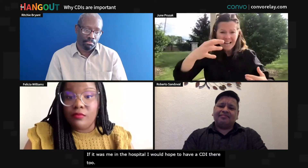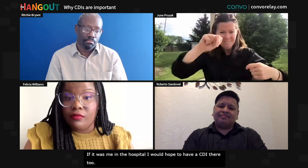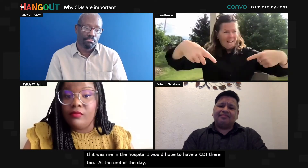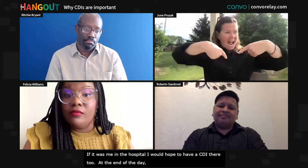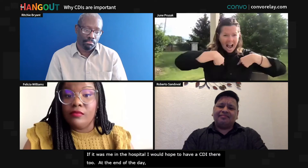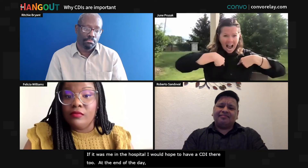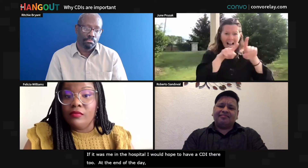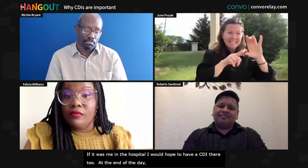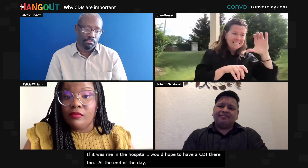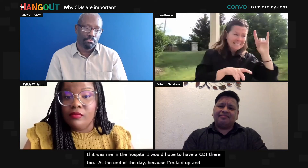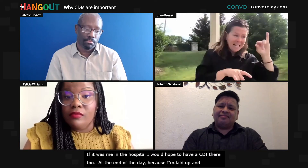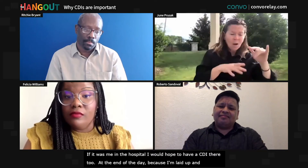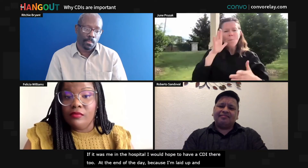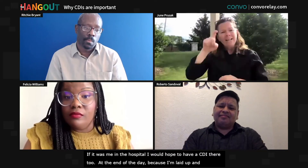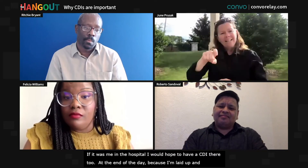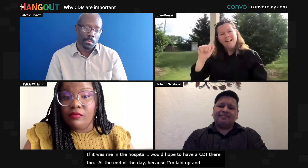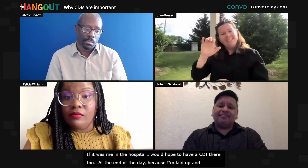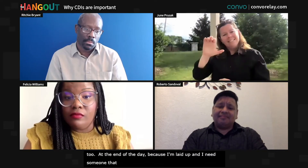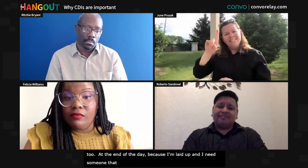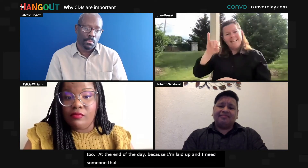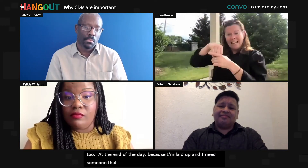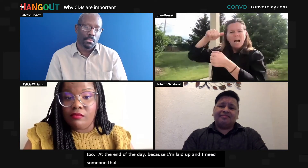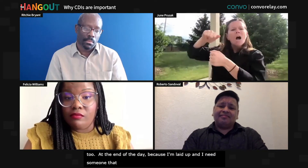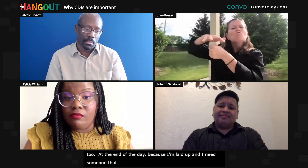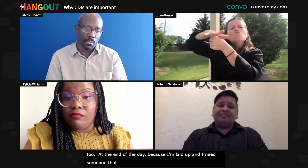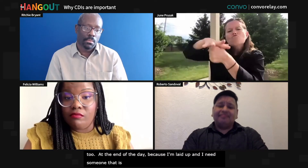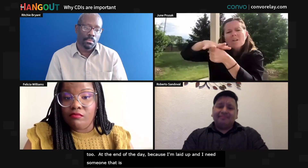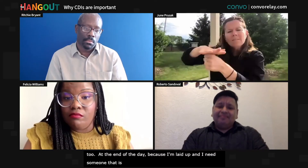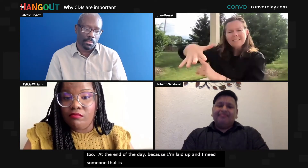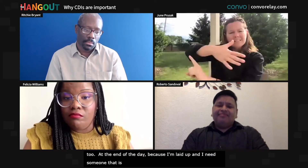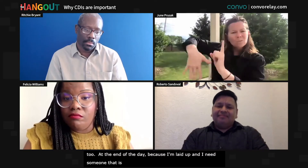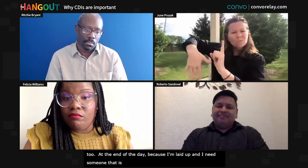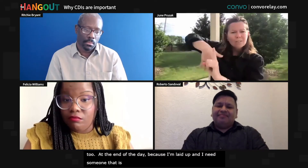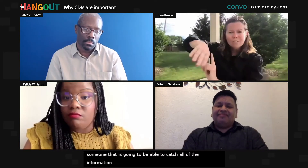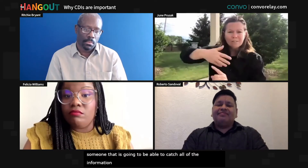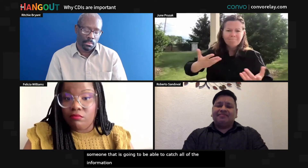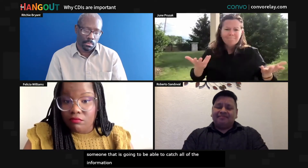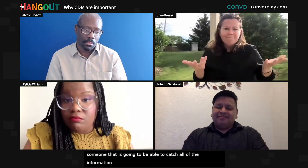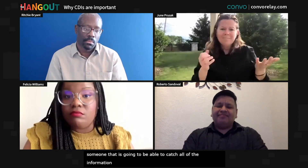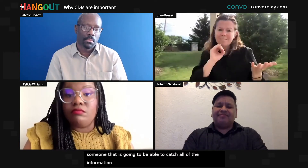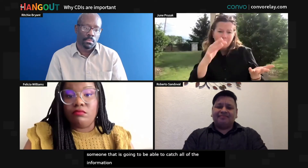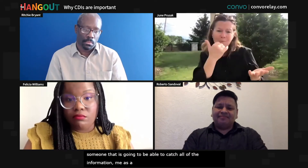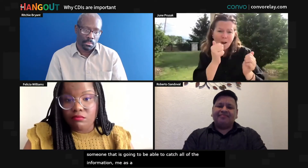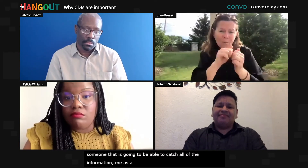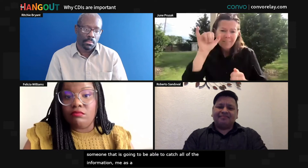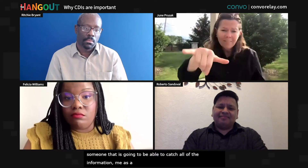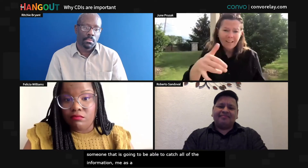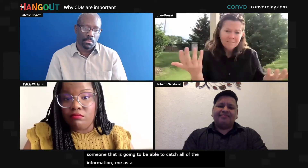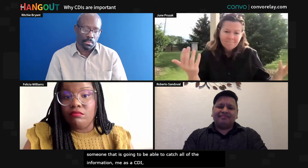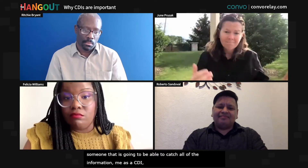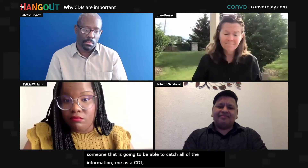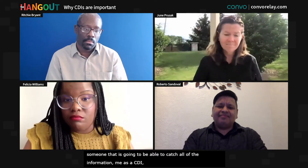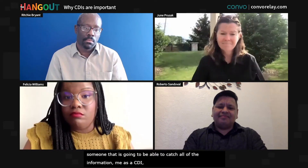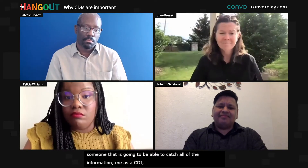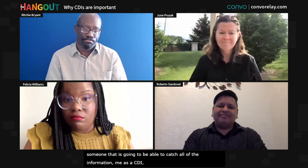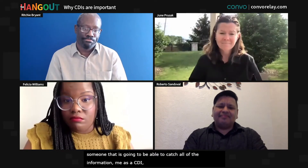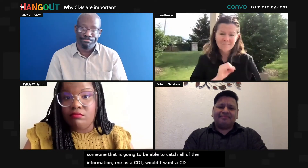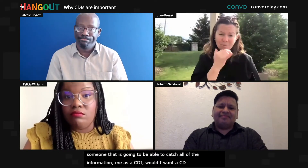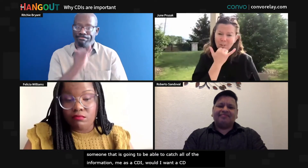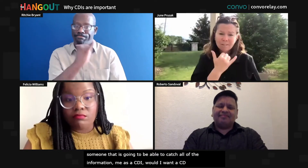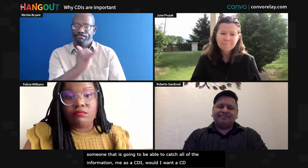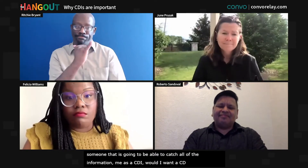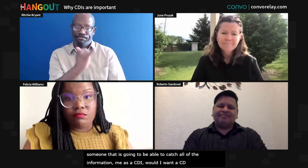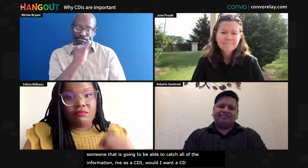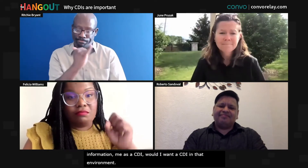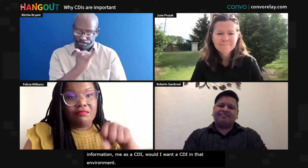someone that's going to be able to catch all the information, me as a CDI would want a CDI in that type of environment. It's the same thing, and there's nothing wrong with